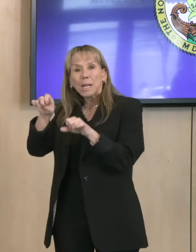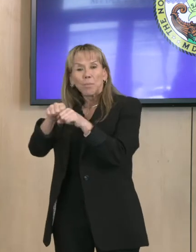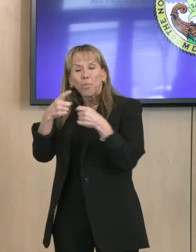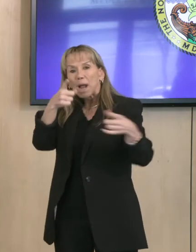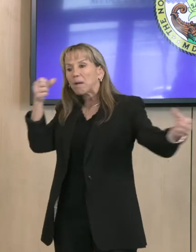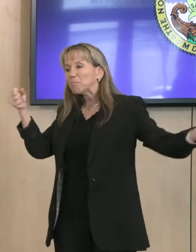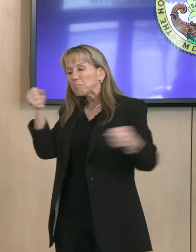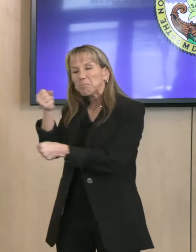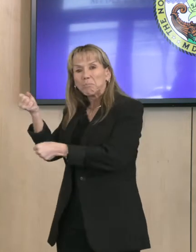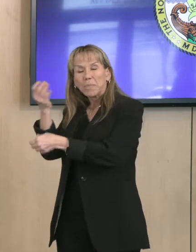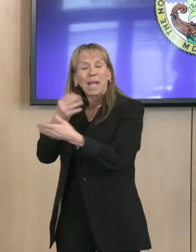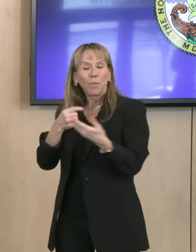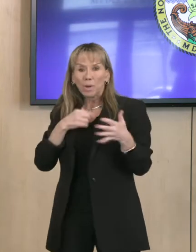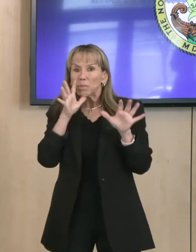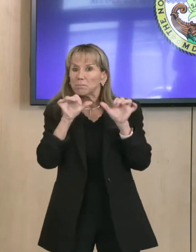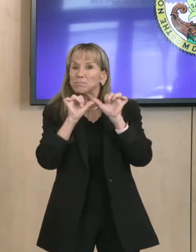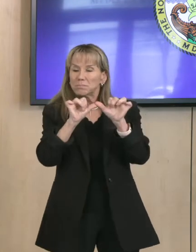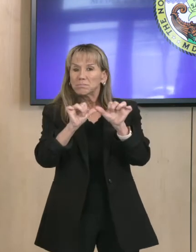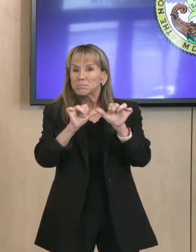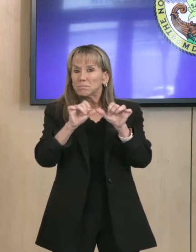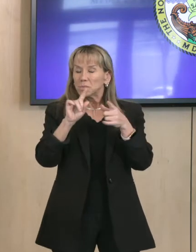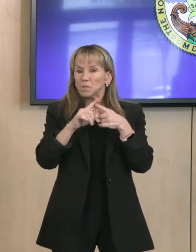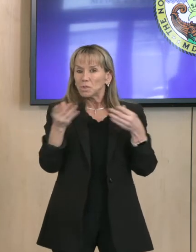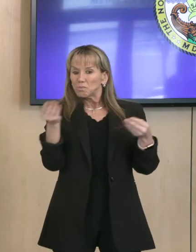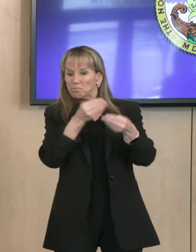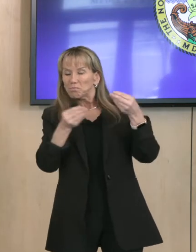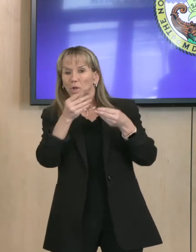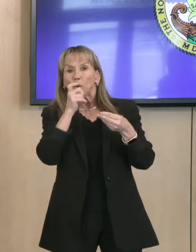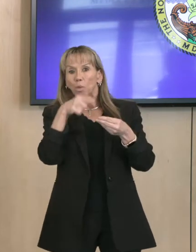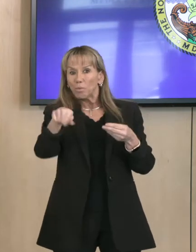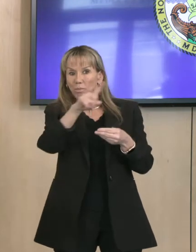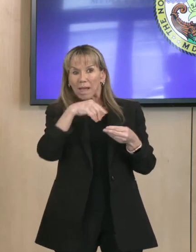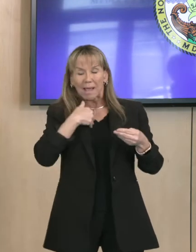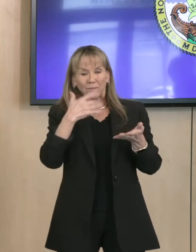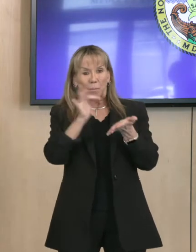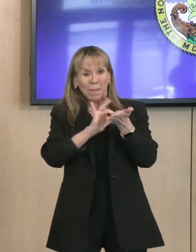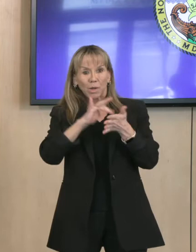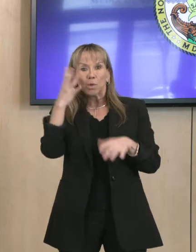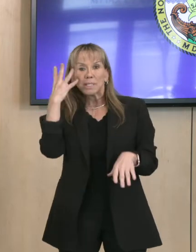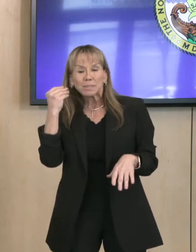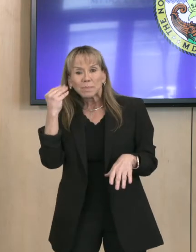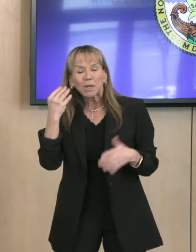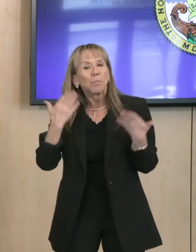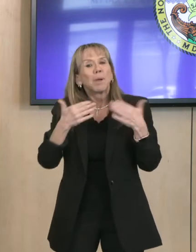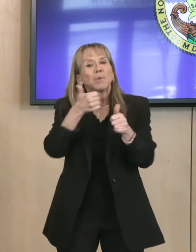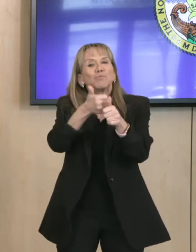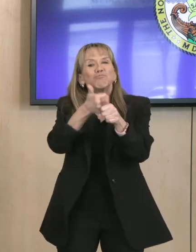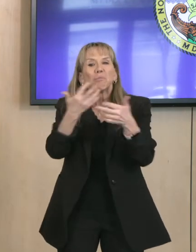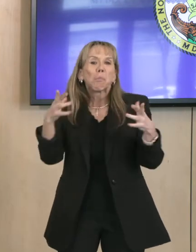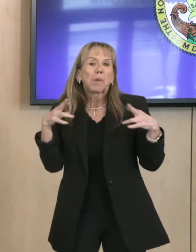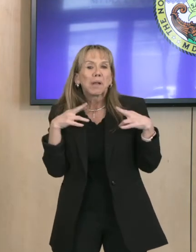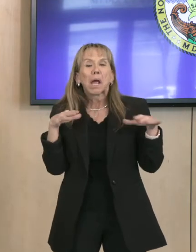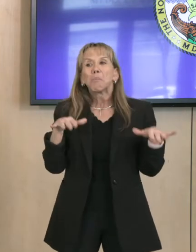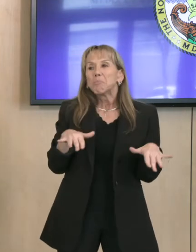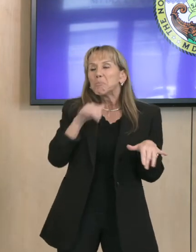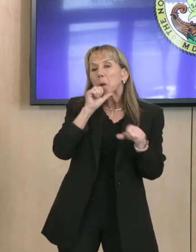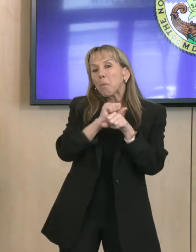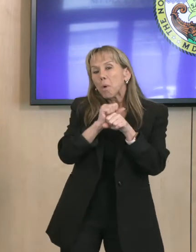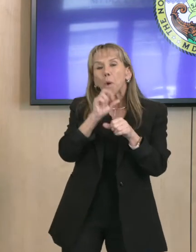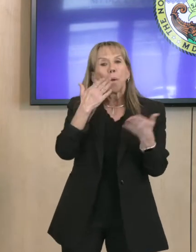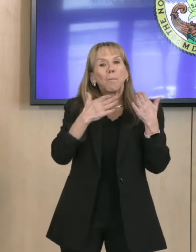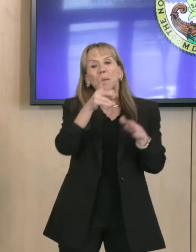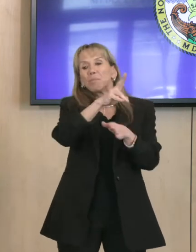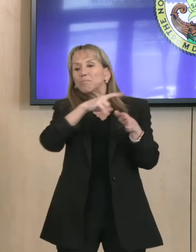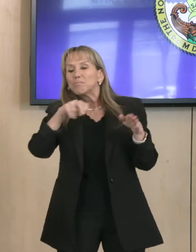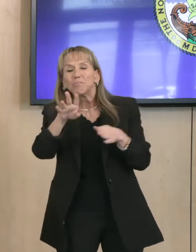And we continue to call on individuals who have medical experience, maybe retired, not working as much, maybe you went into a different line of